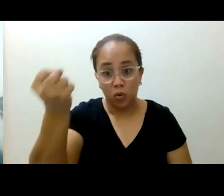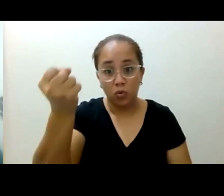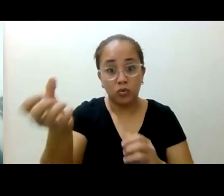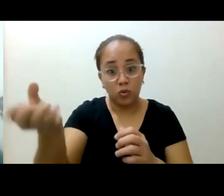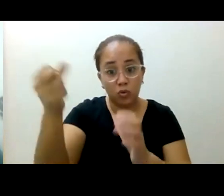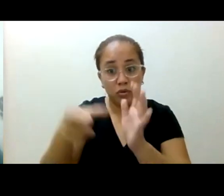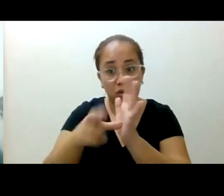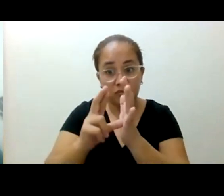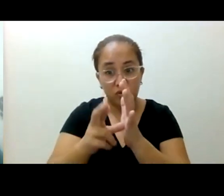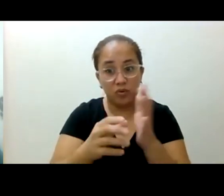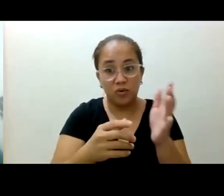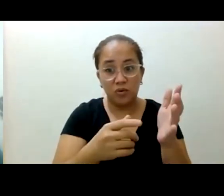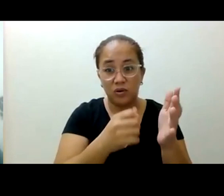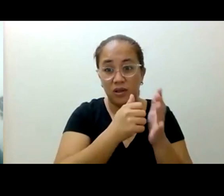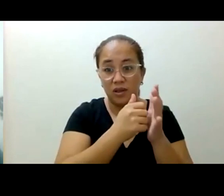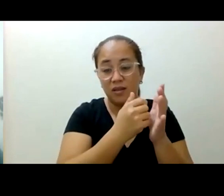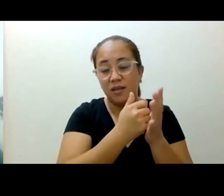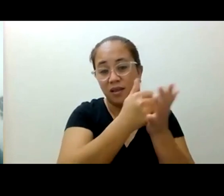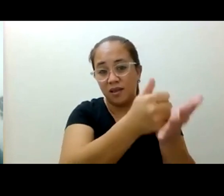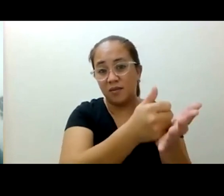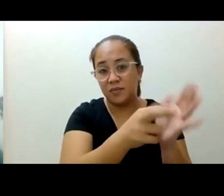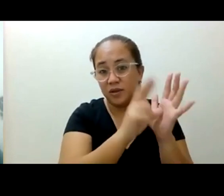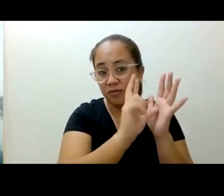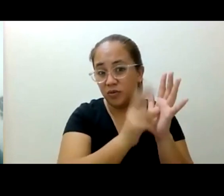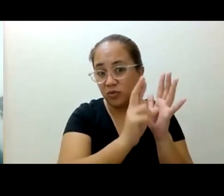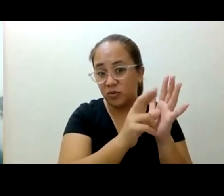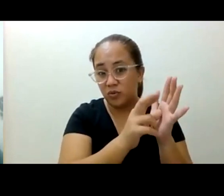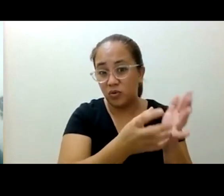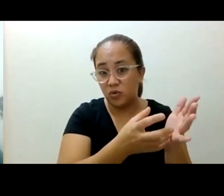Ray saying, yes, we need a review.